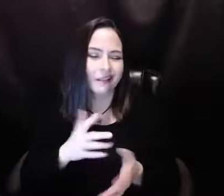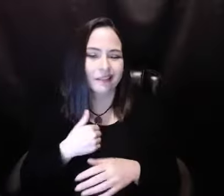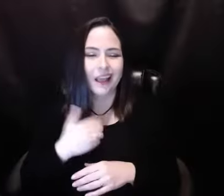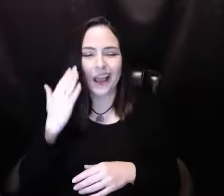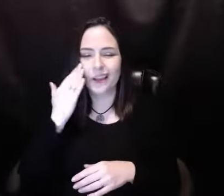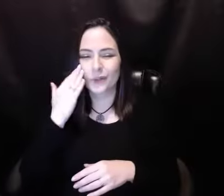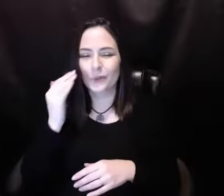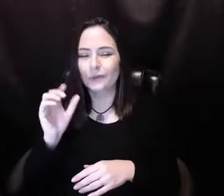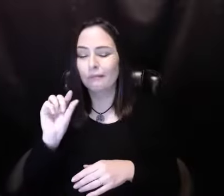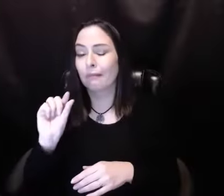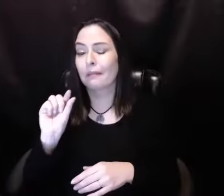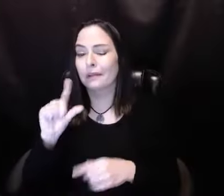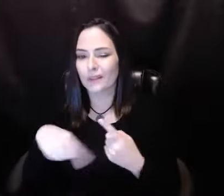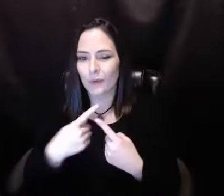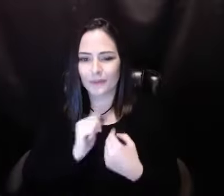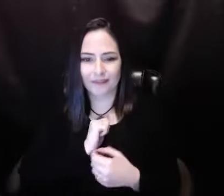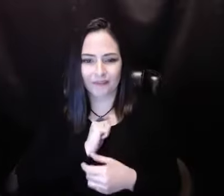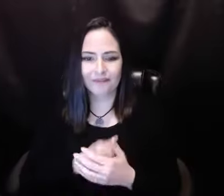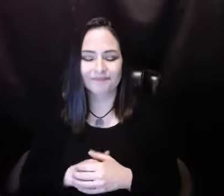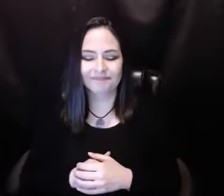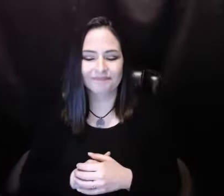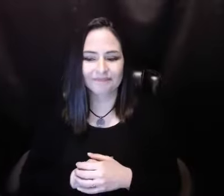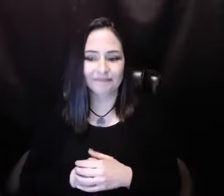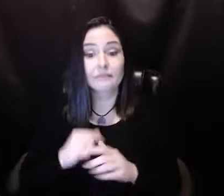Because I know myself. I did know myself a little bit.